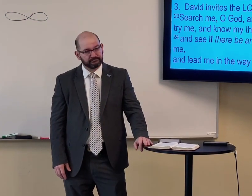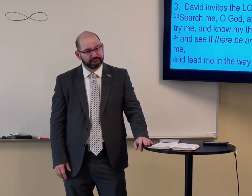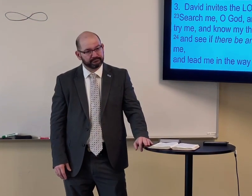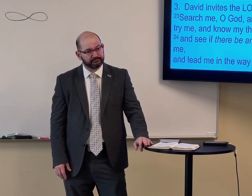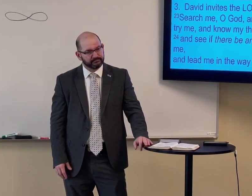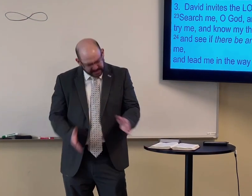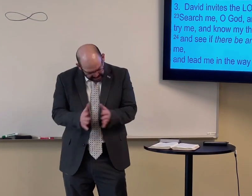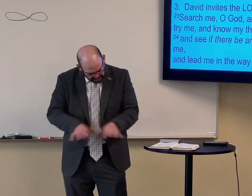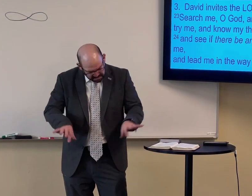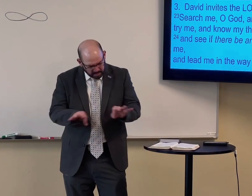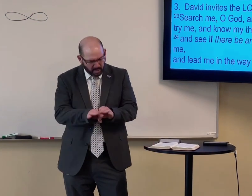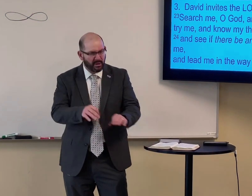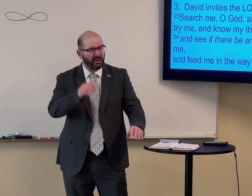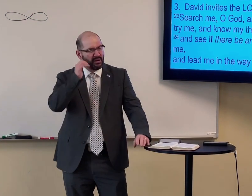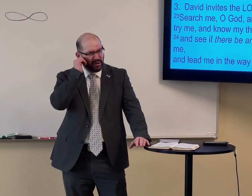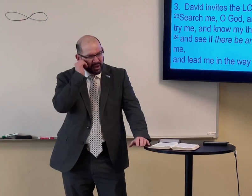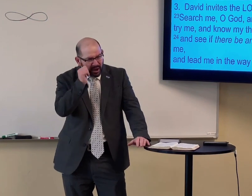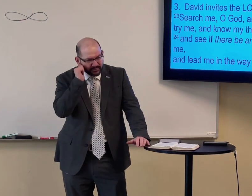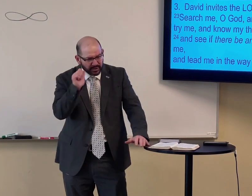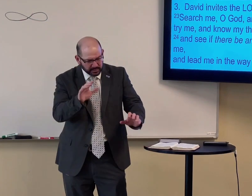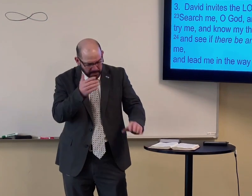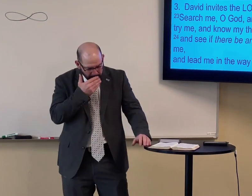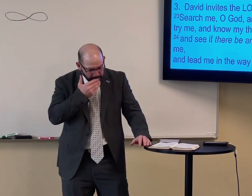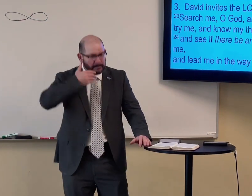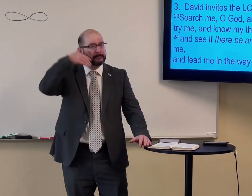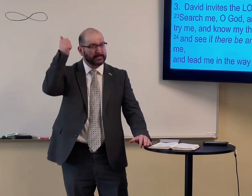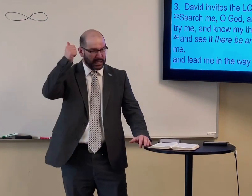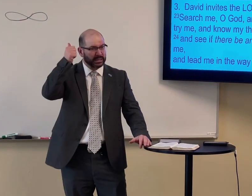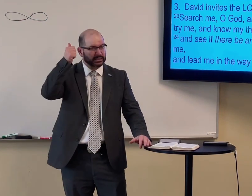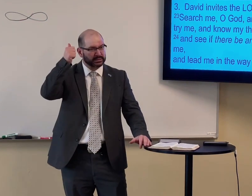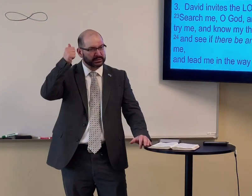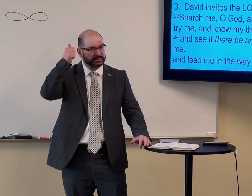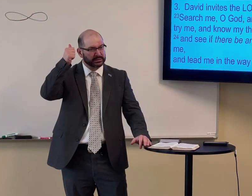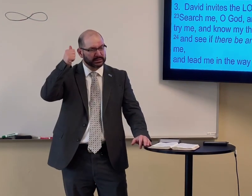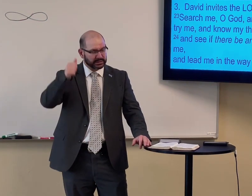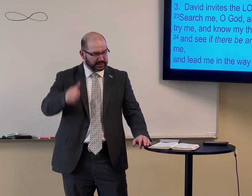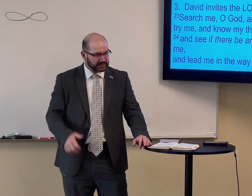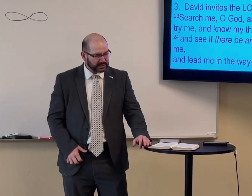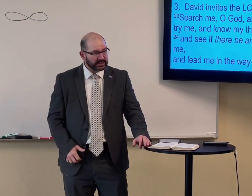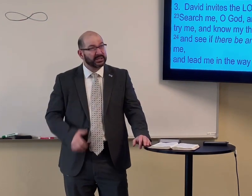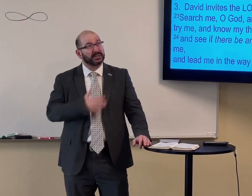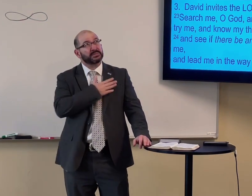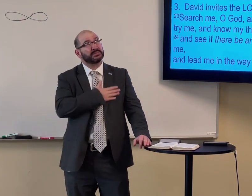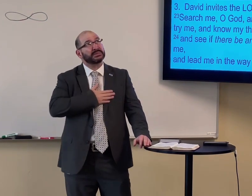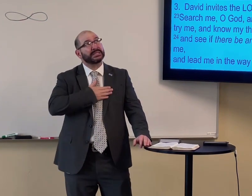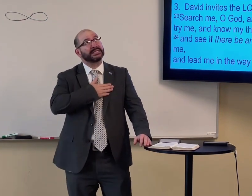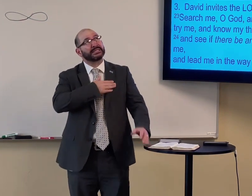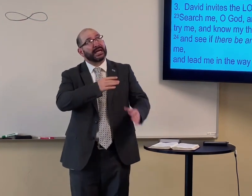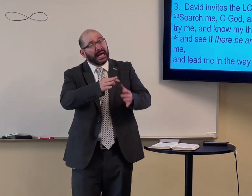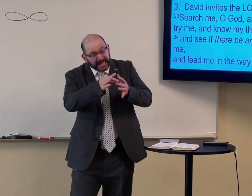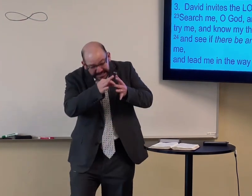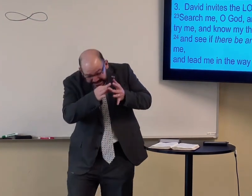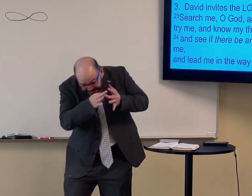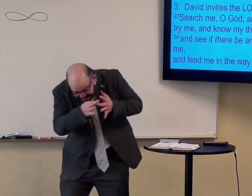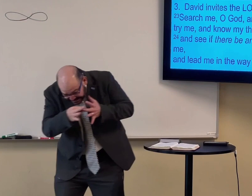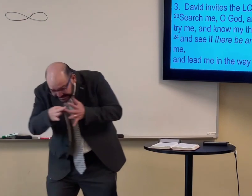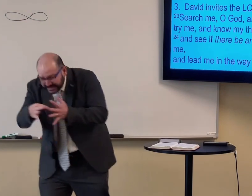It's important every day to do our best. Please, lead